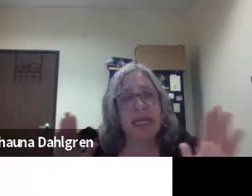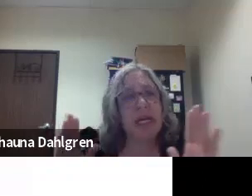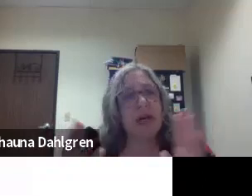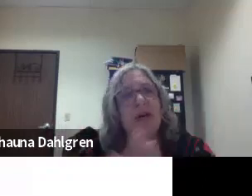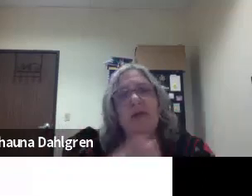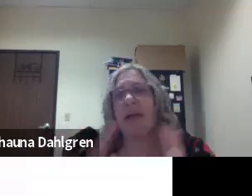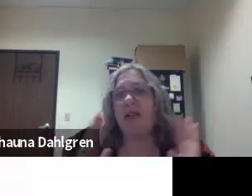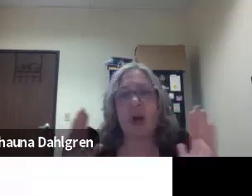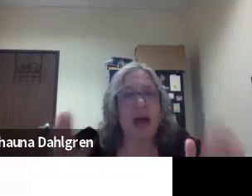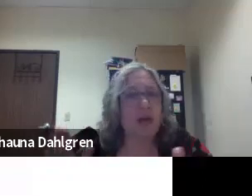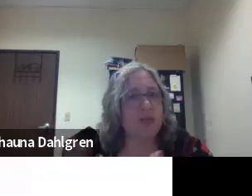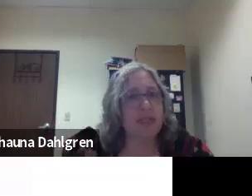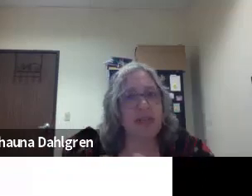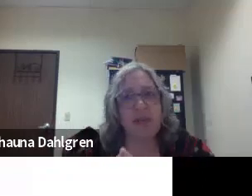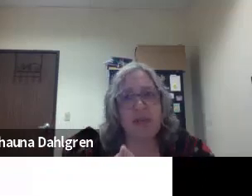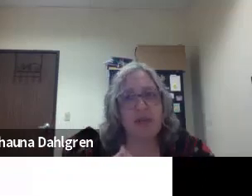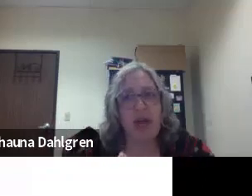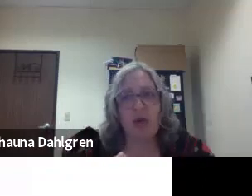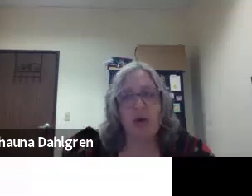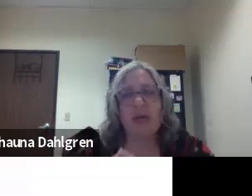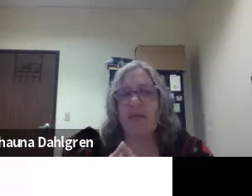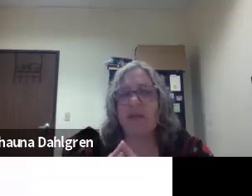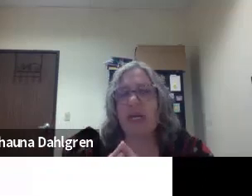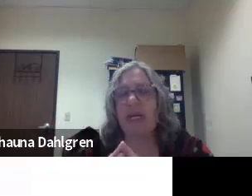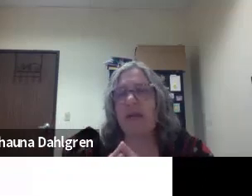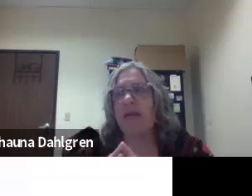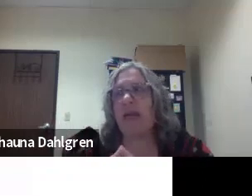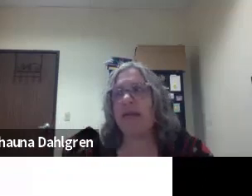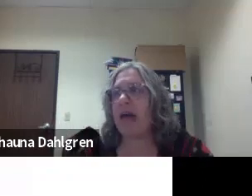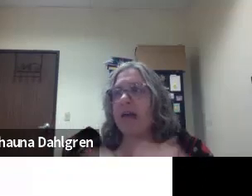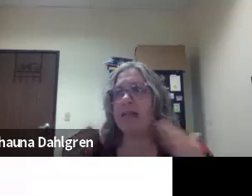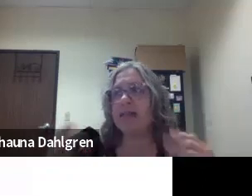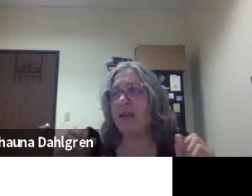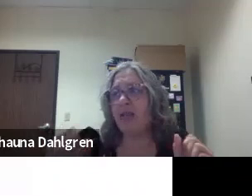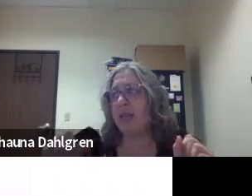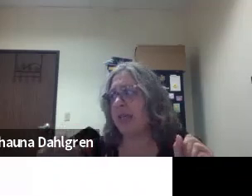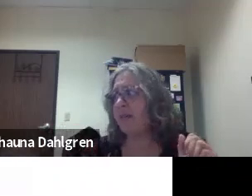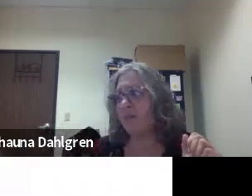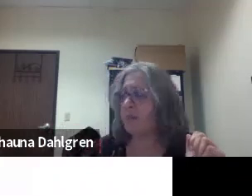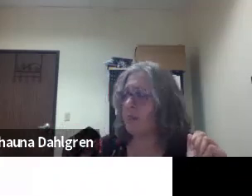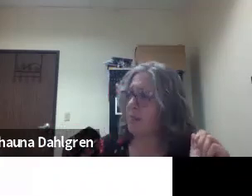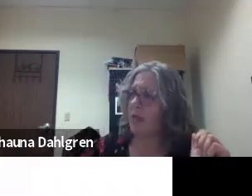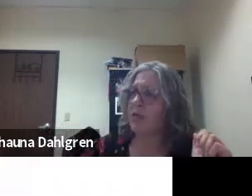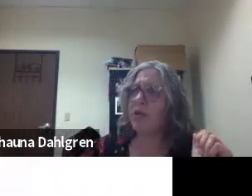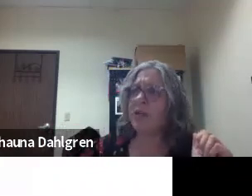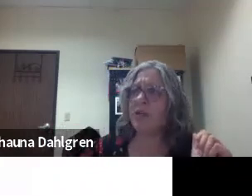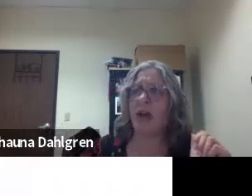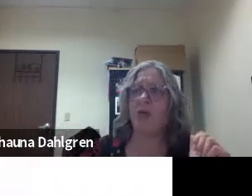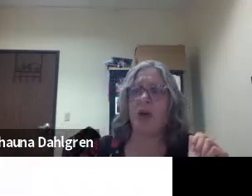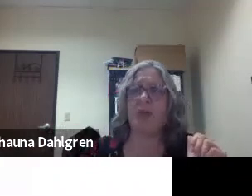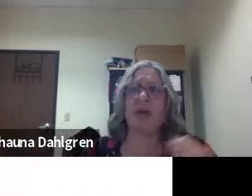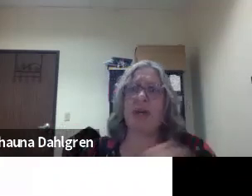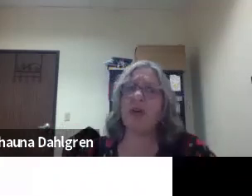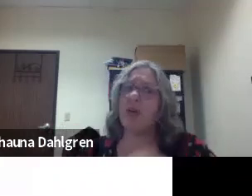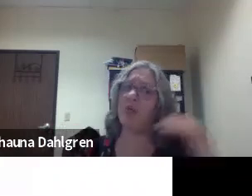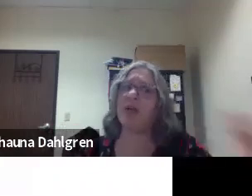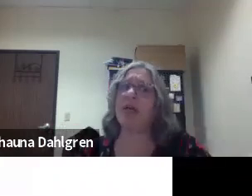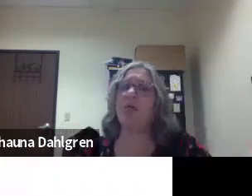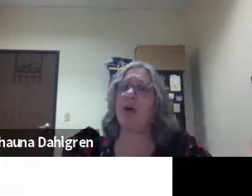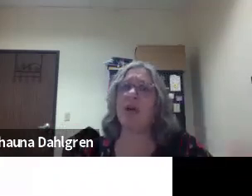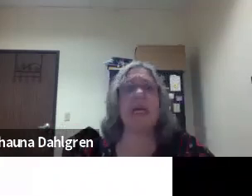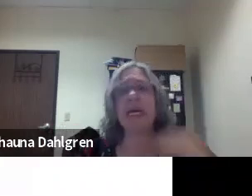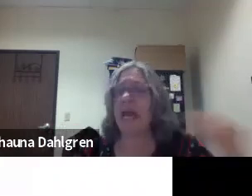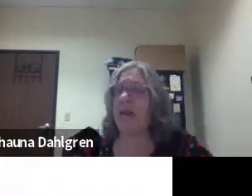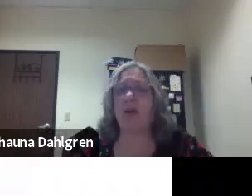put in here like specifically trial work levels or anything like that, because essentially during the trial work period, you can